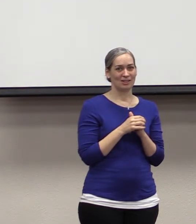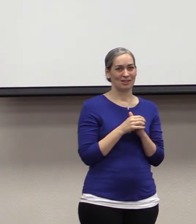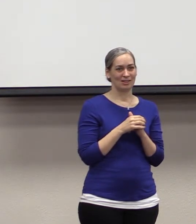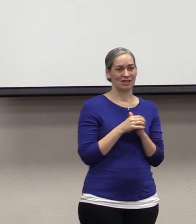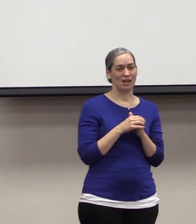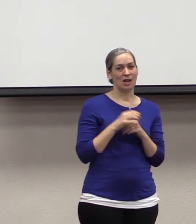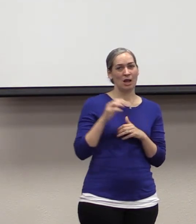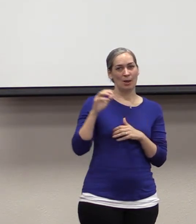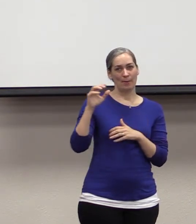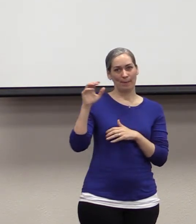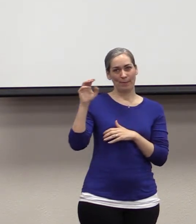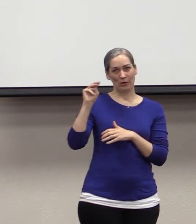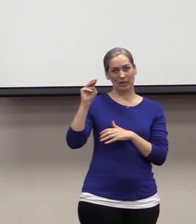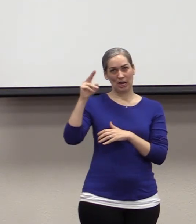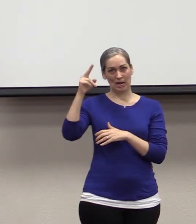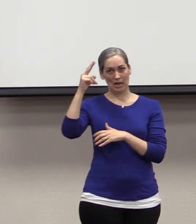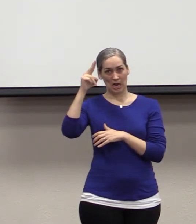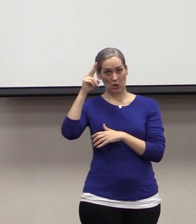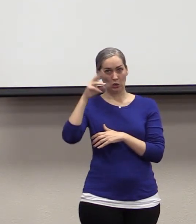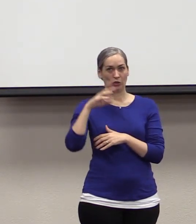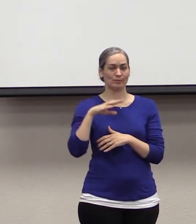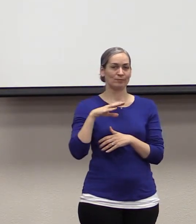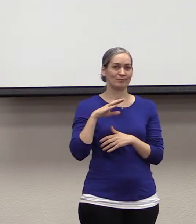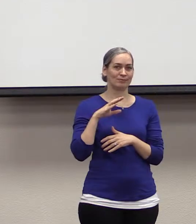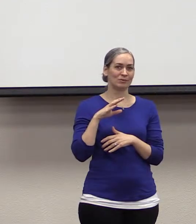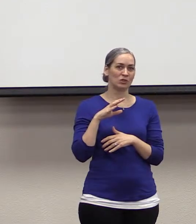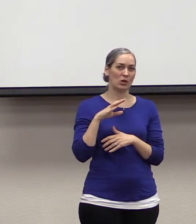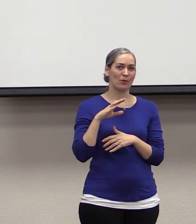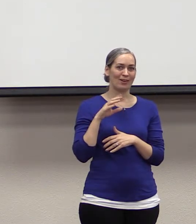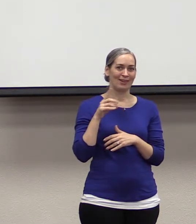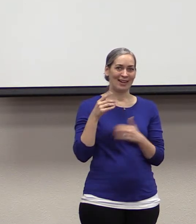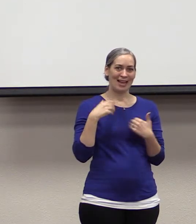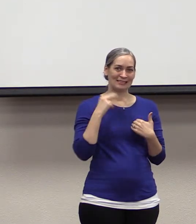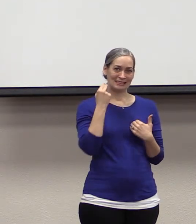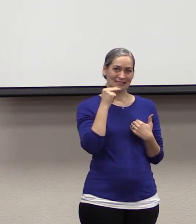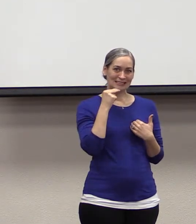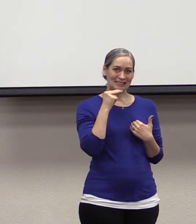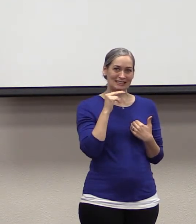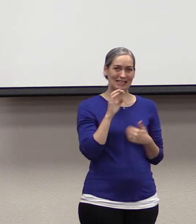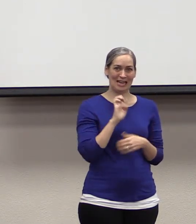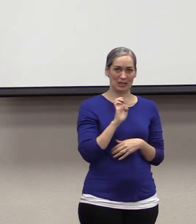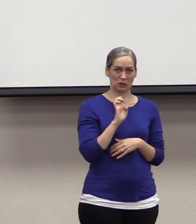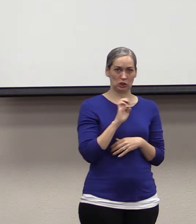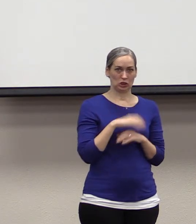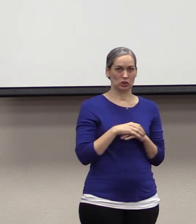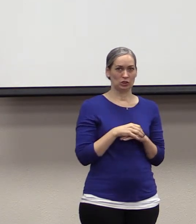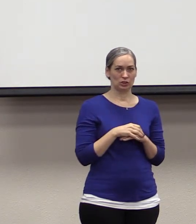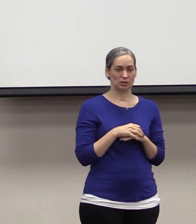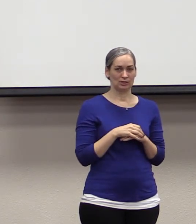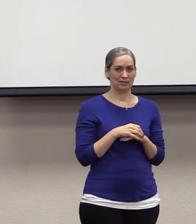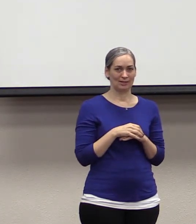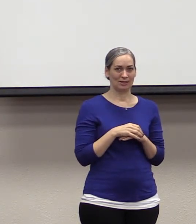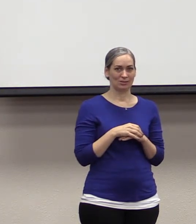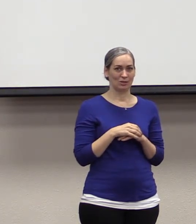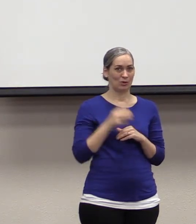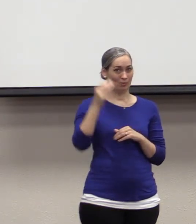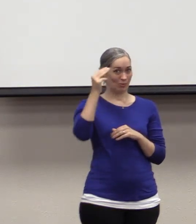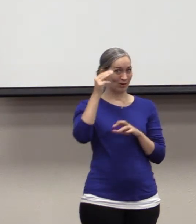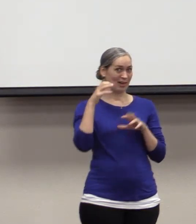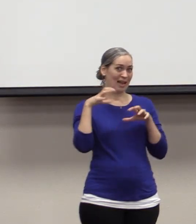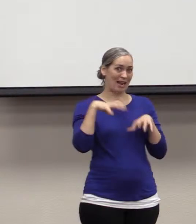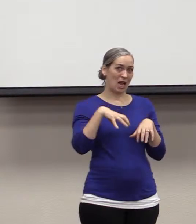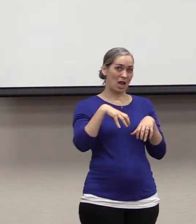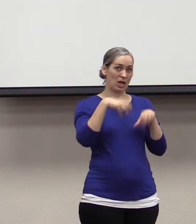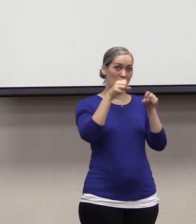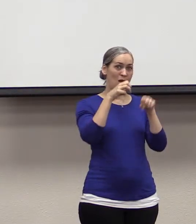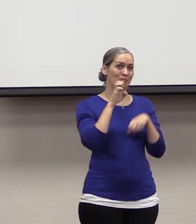is orphaned, and he adopts her, right? I always remembered him as her uncle, but there's a whole thing there, so he's family nonetheless, right?